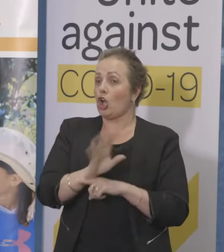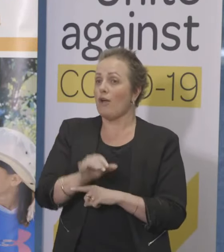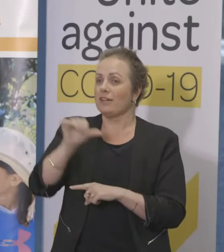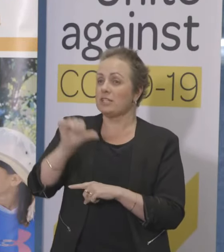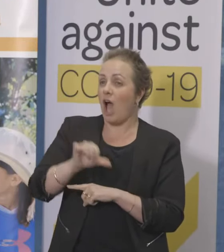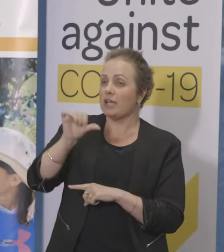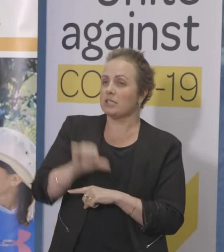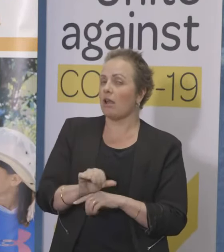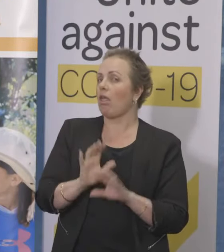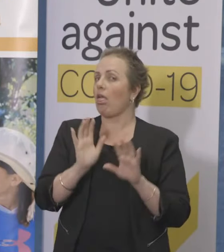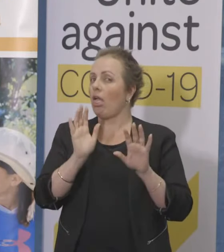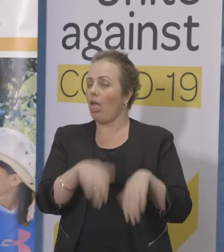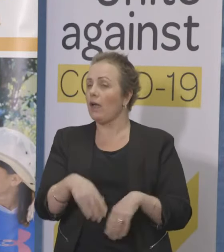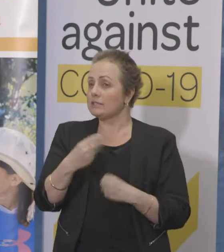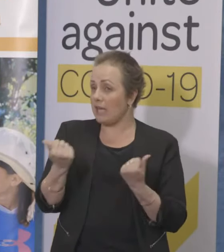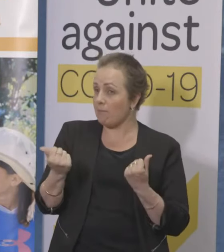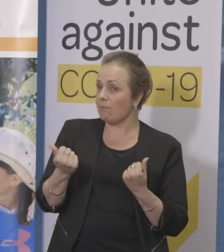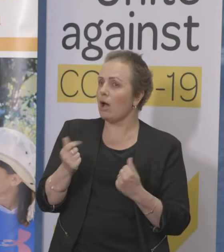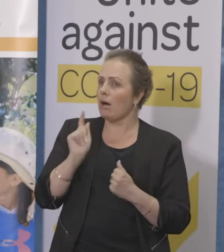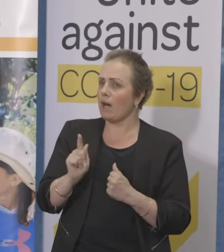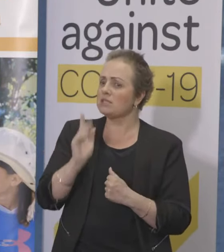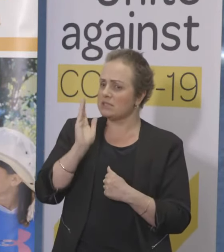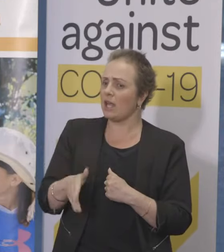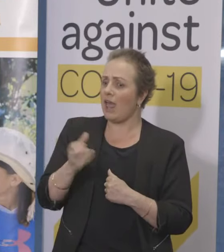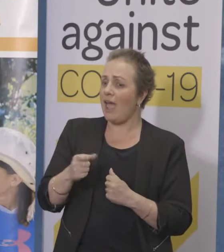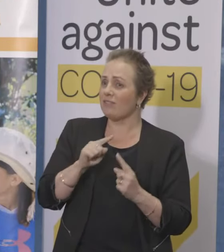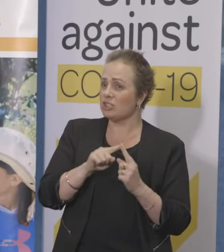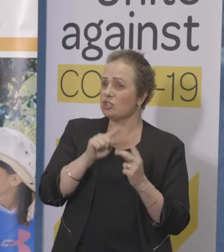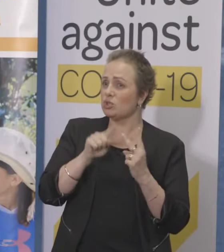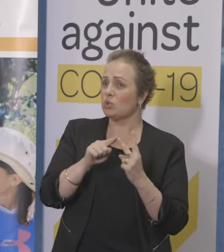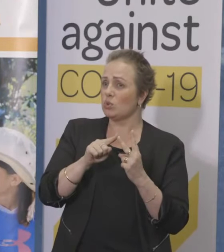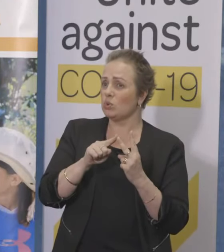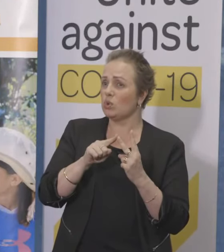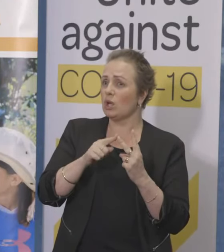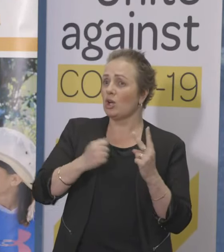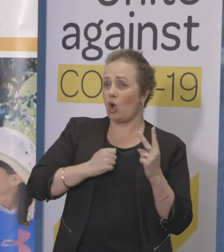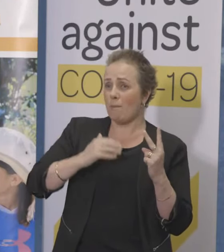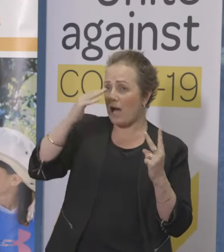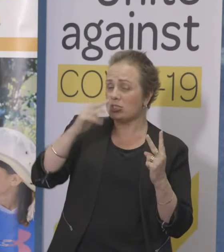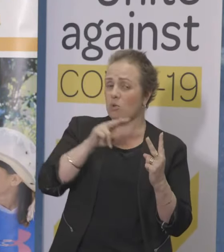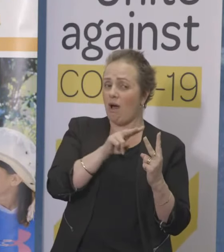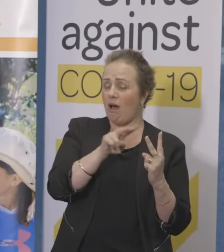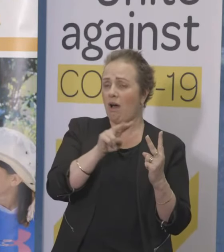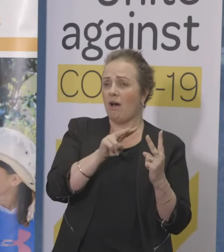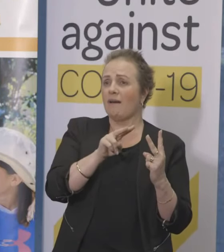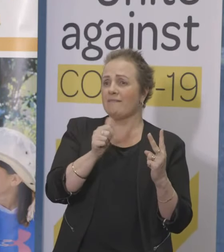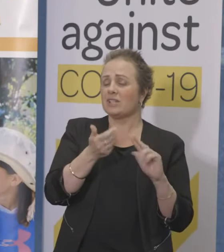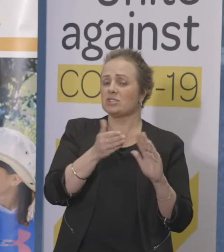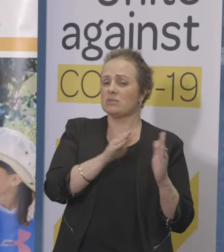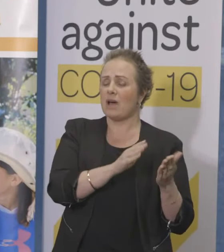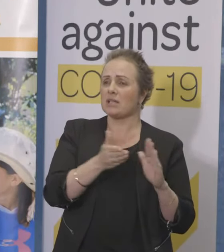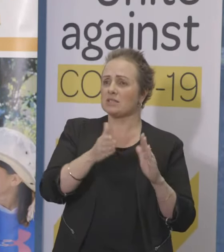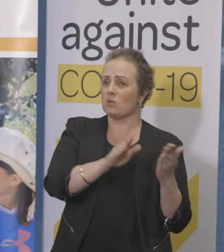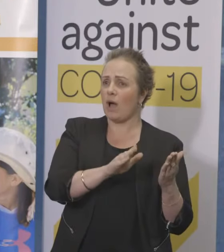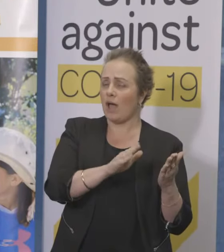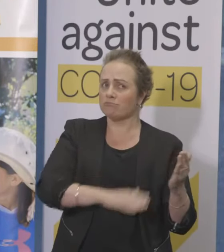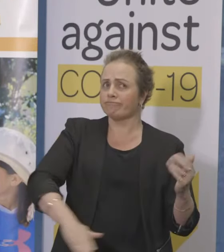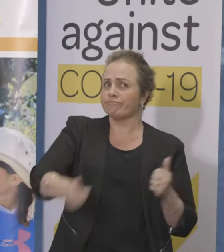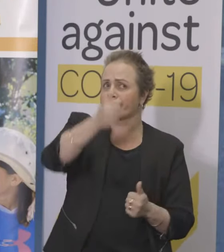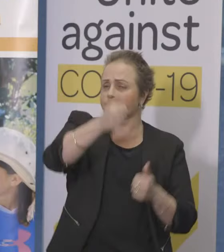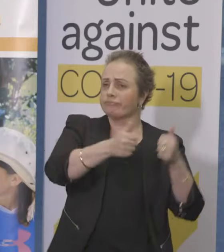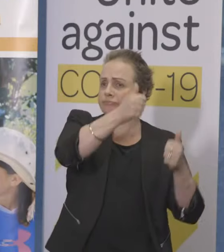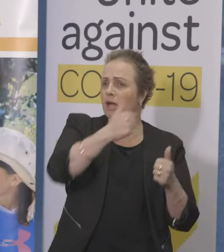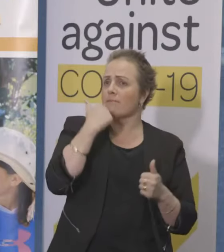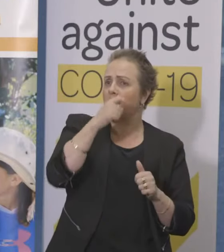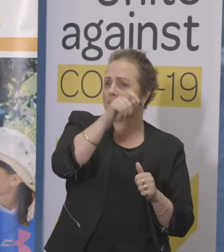COVID-19, despite the fact there are now two kaumātua, prominent Māori, who have passed away? Well, I